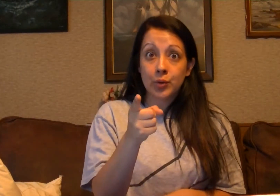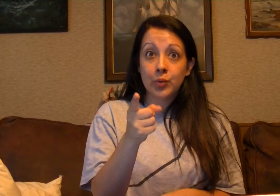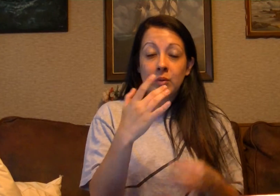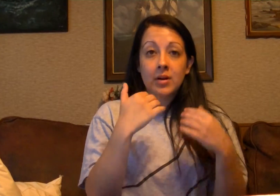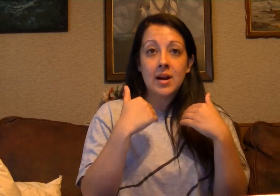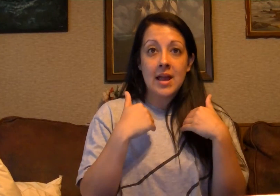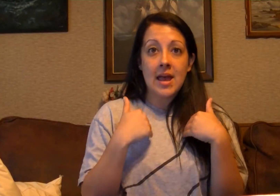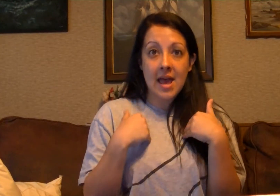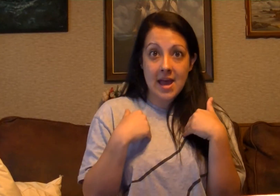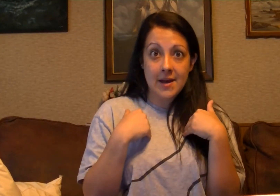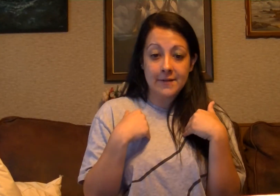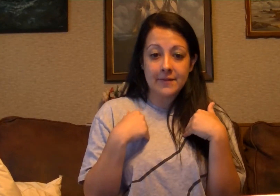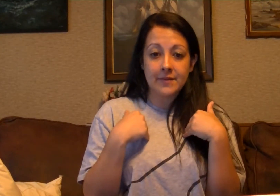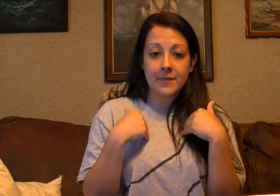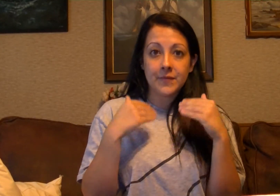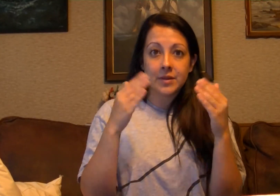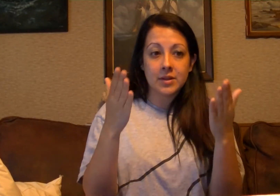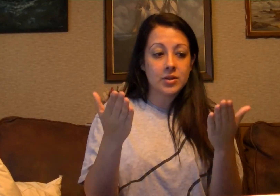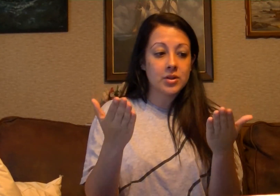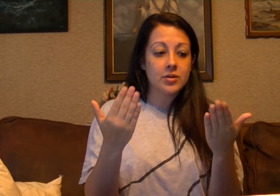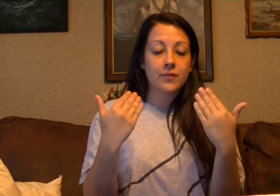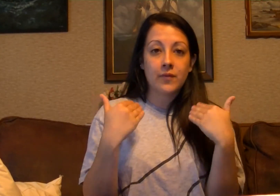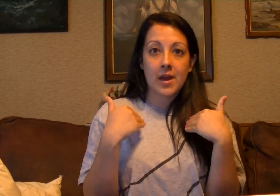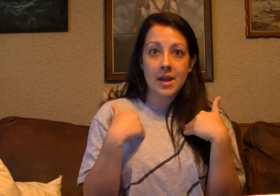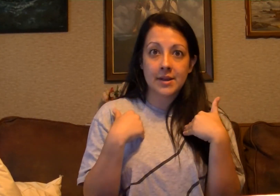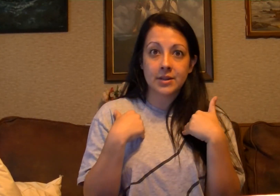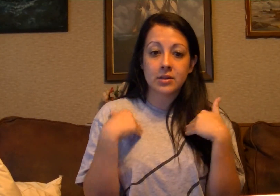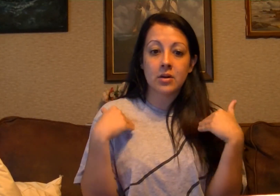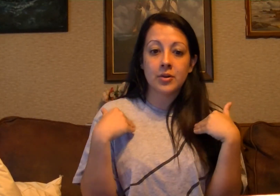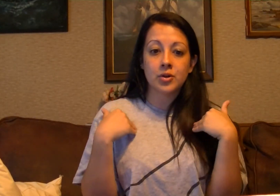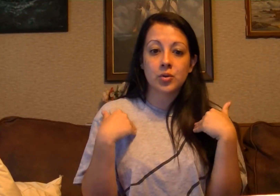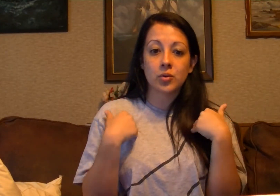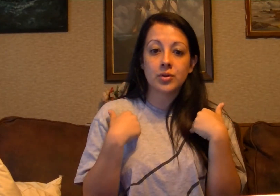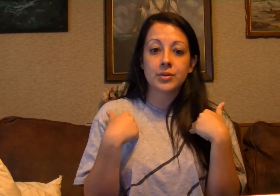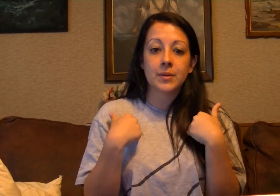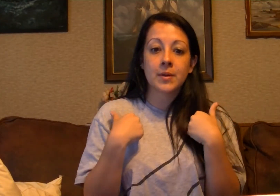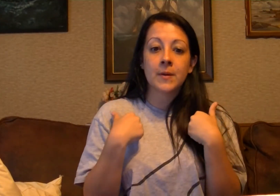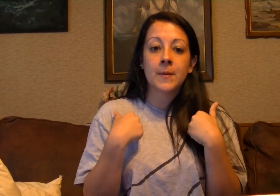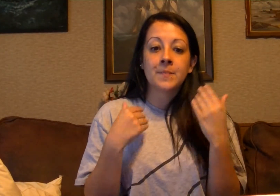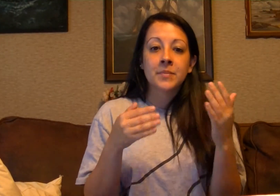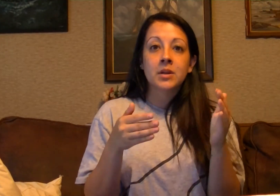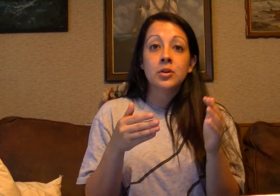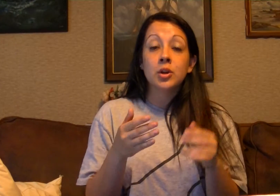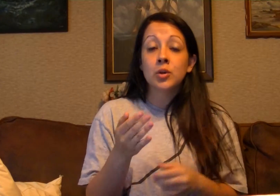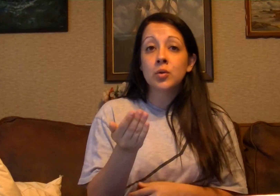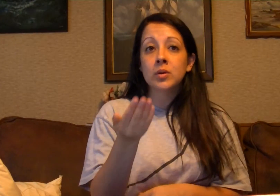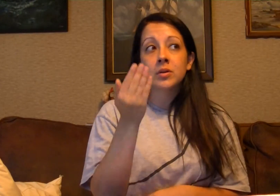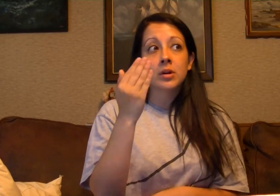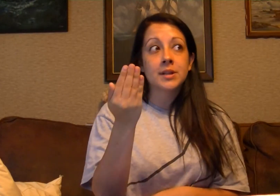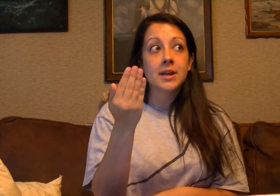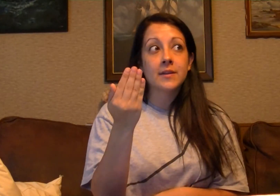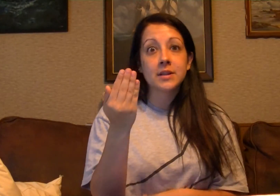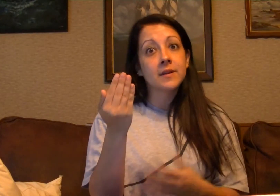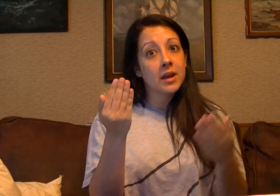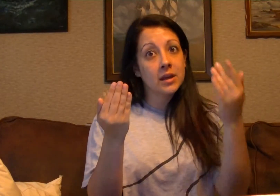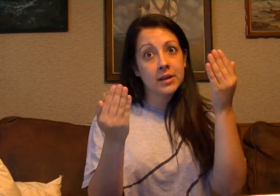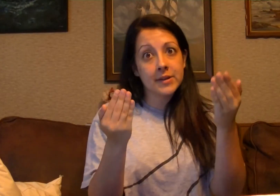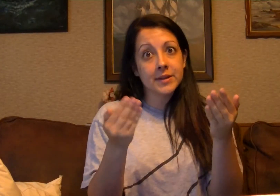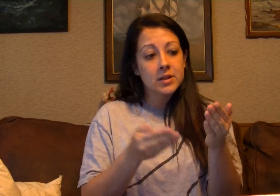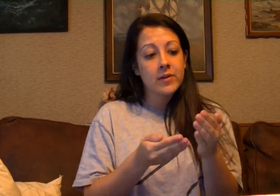You have is just flat hands on your shoulders. New, you're going to take this flat hand against this flat